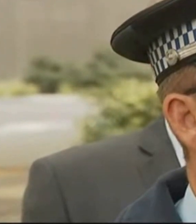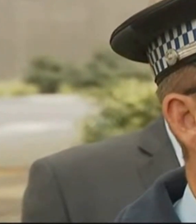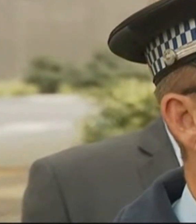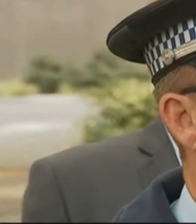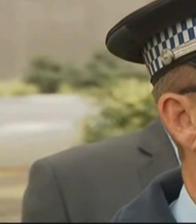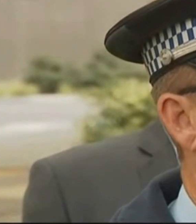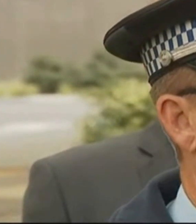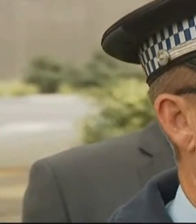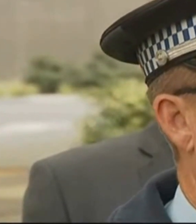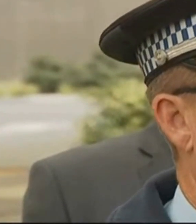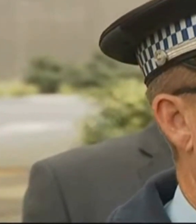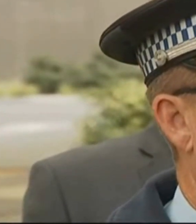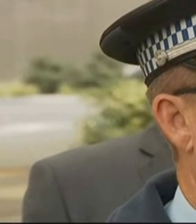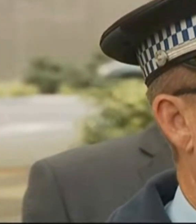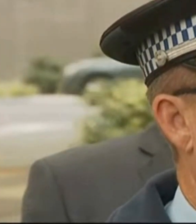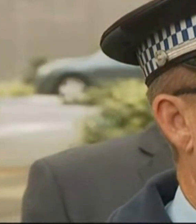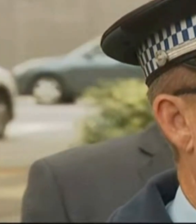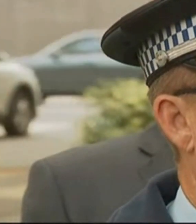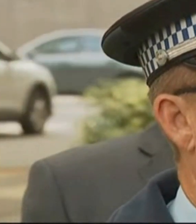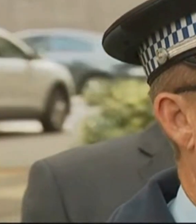They are found to have breached